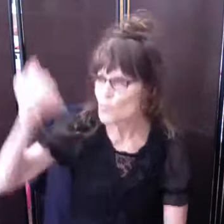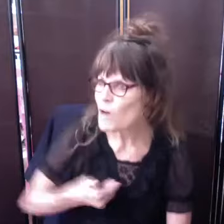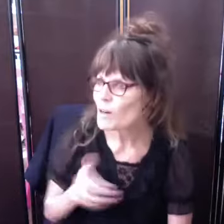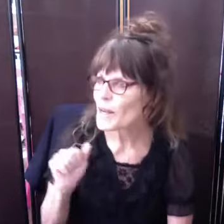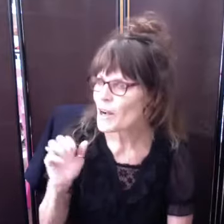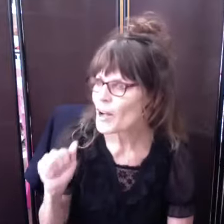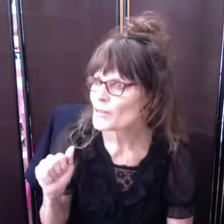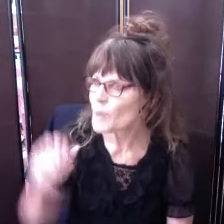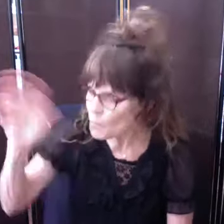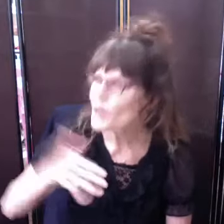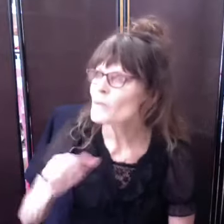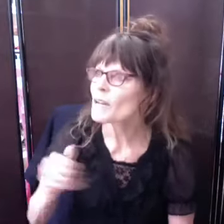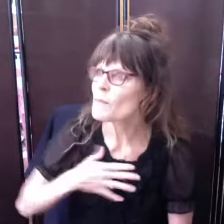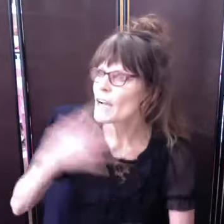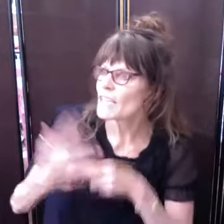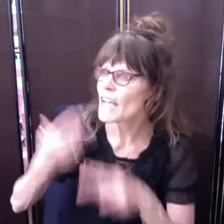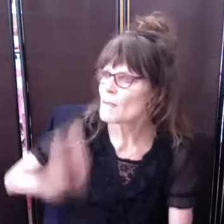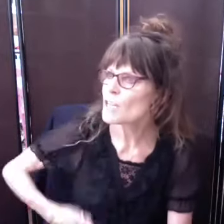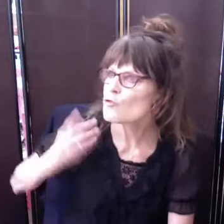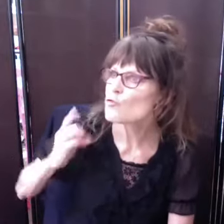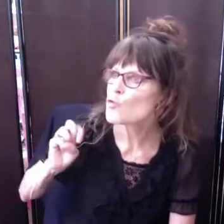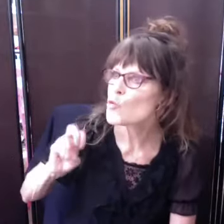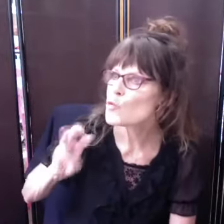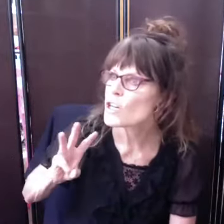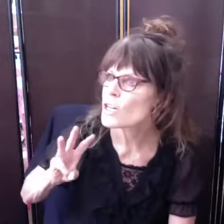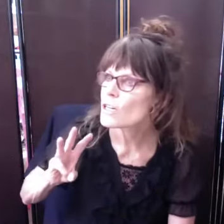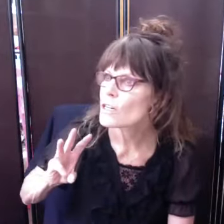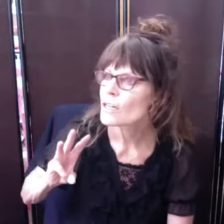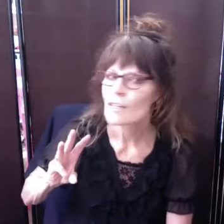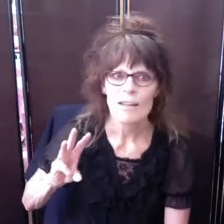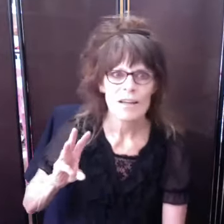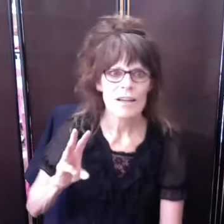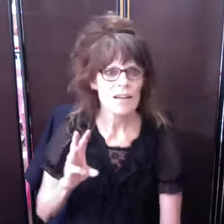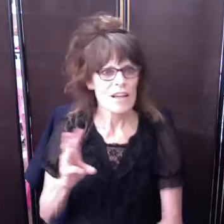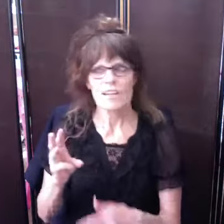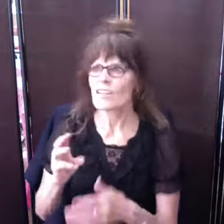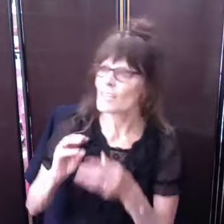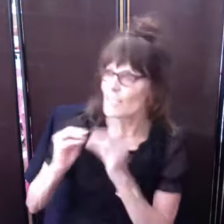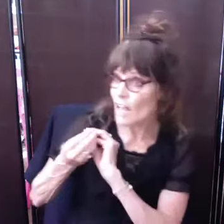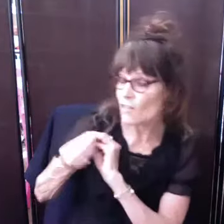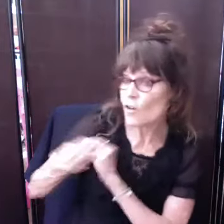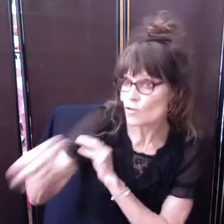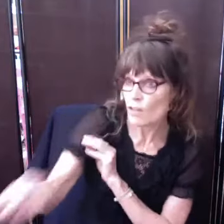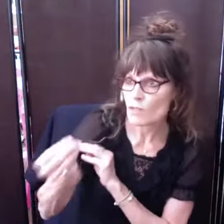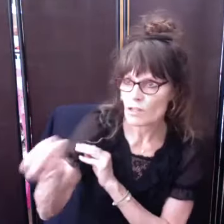welcome to AA. My name is Drew. He gave me his telephone number. He tried his best to get mine. I wasn't having any of